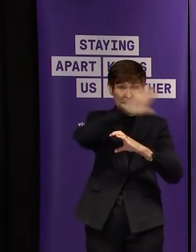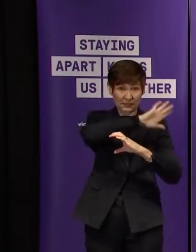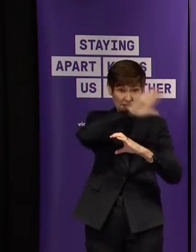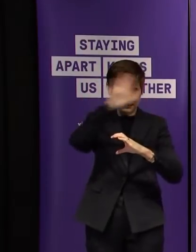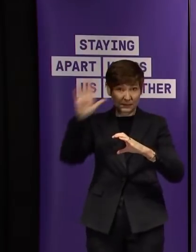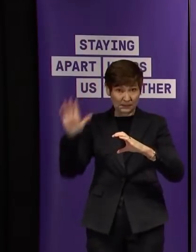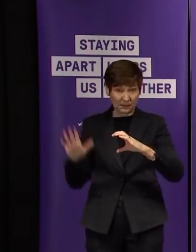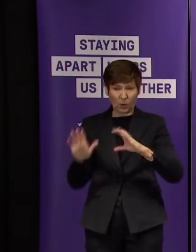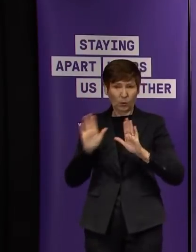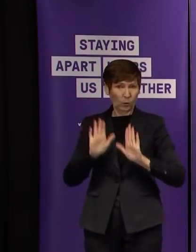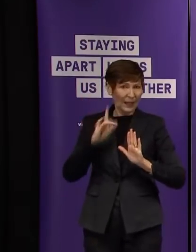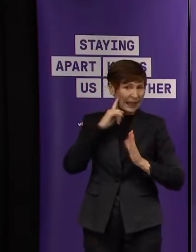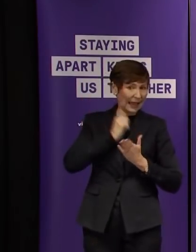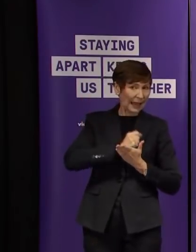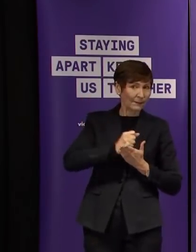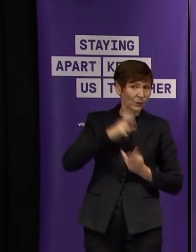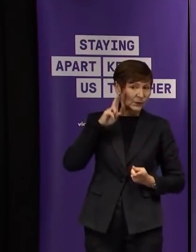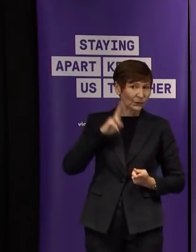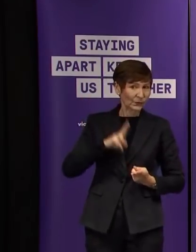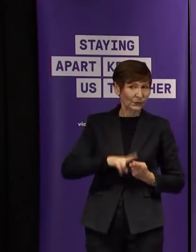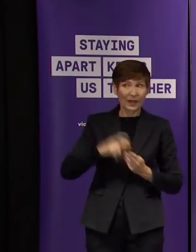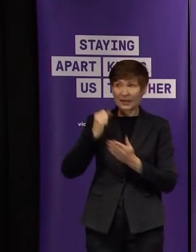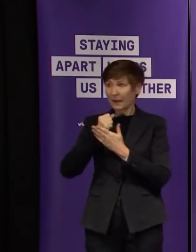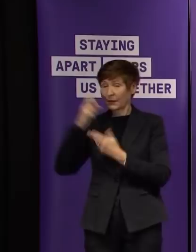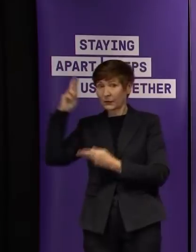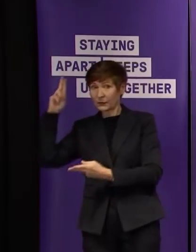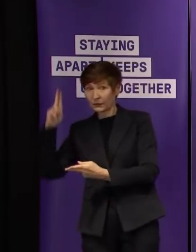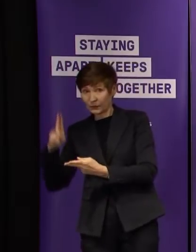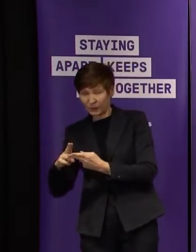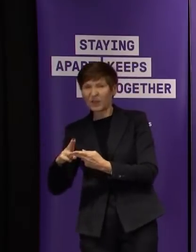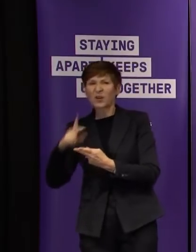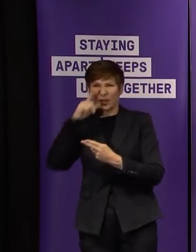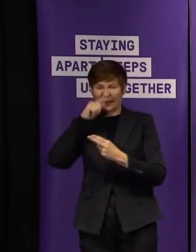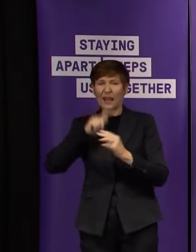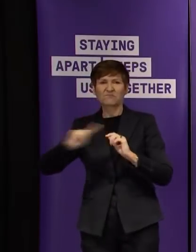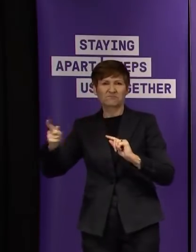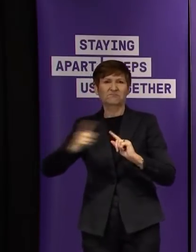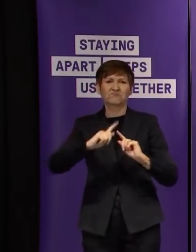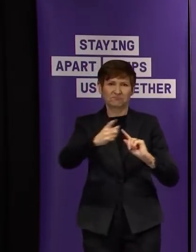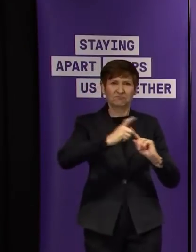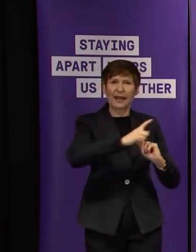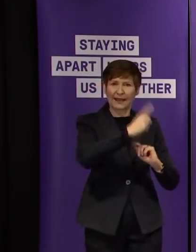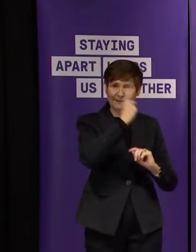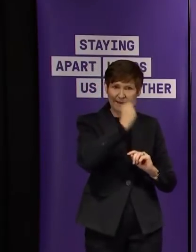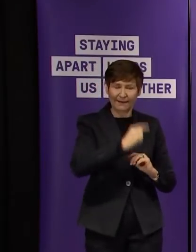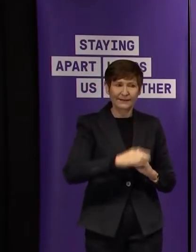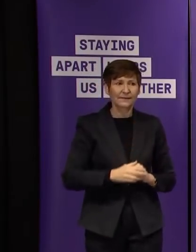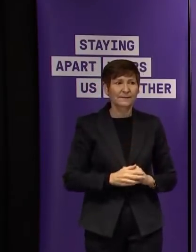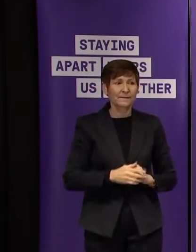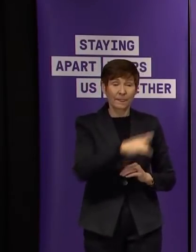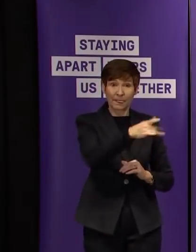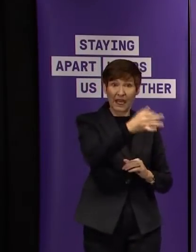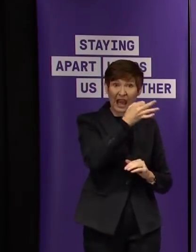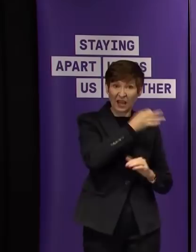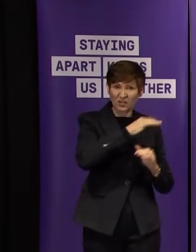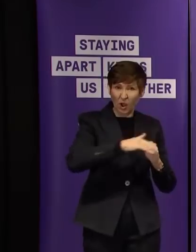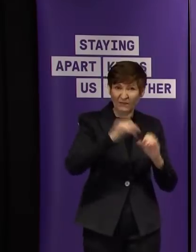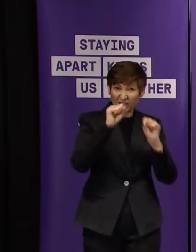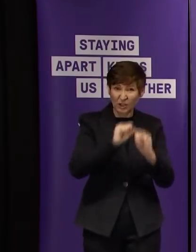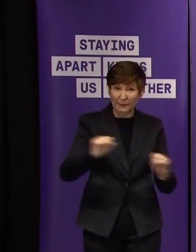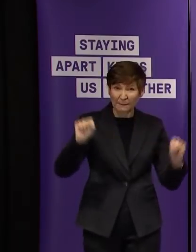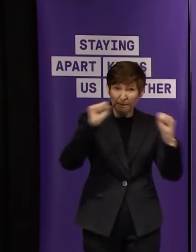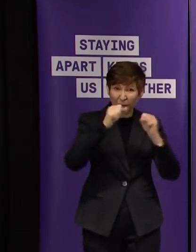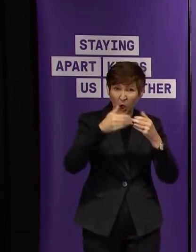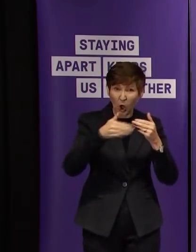state. And can we get some clarification as well around gyms? Am I reading correctly that gyms are only open in the last step? That's